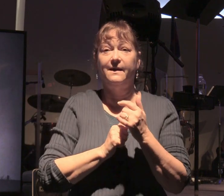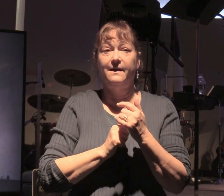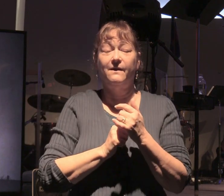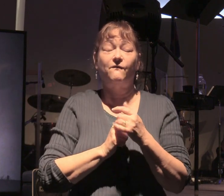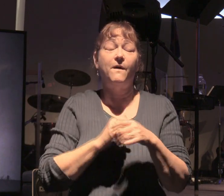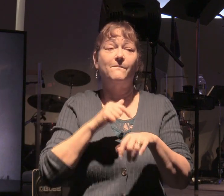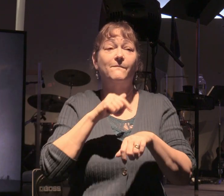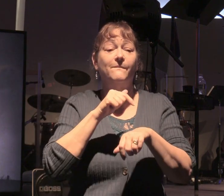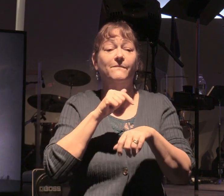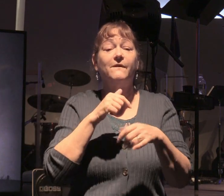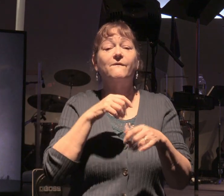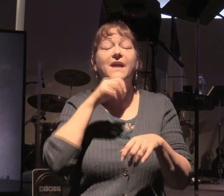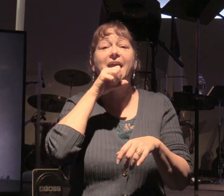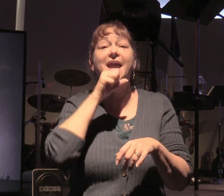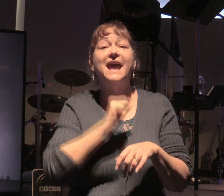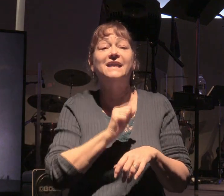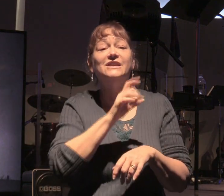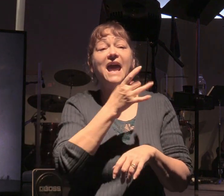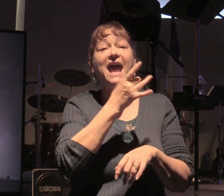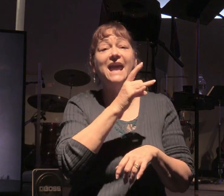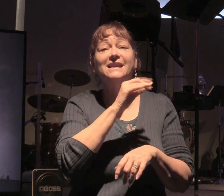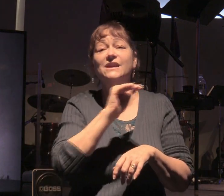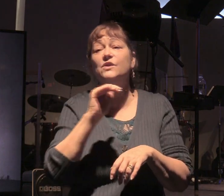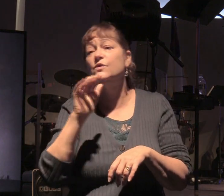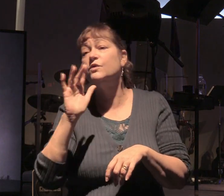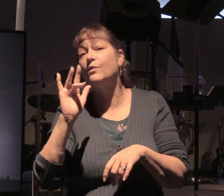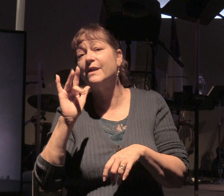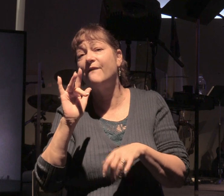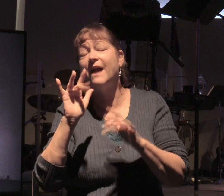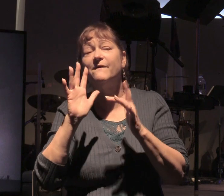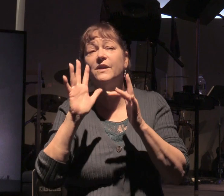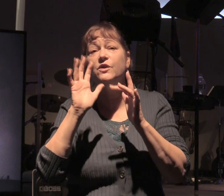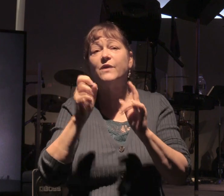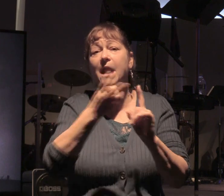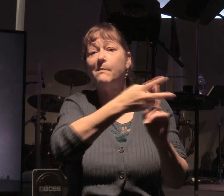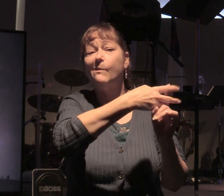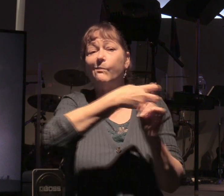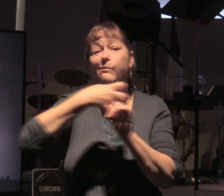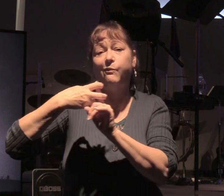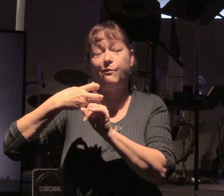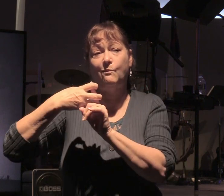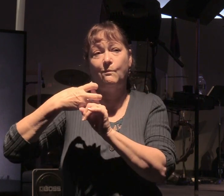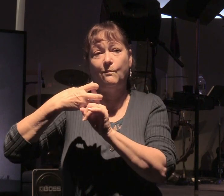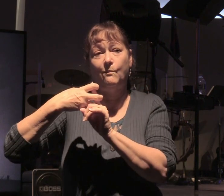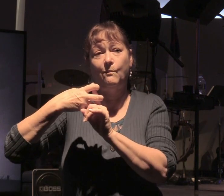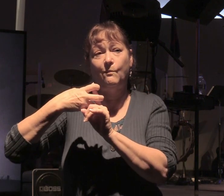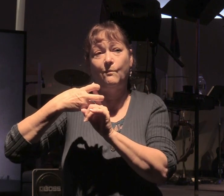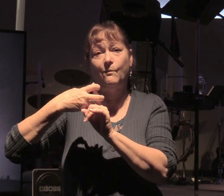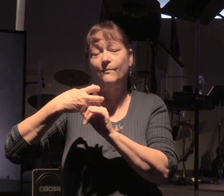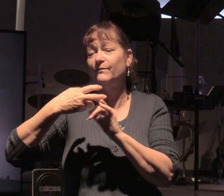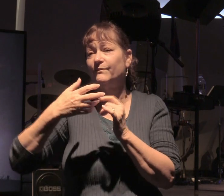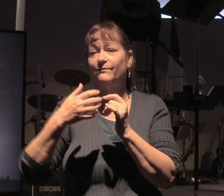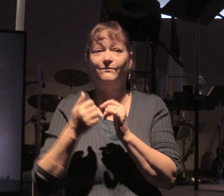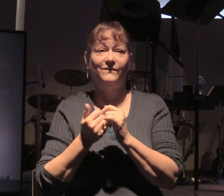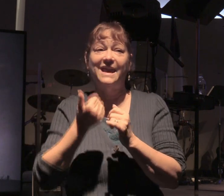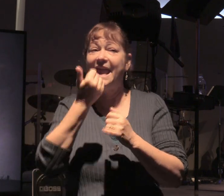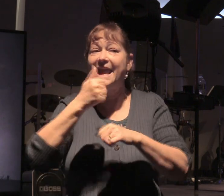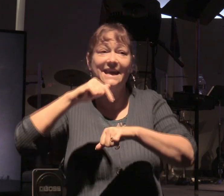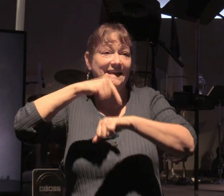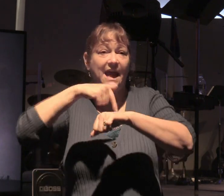of 18 to 25, you could be inducted into the military at almost a drop of a